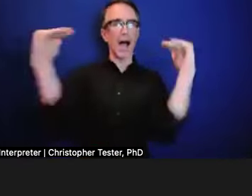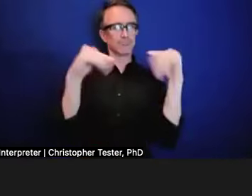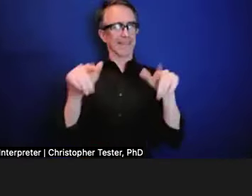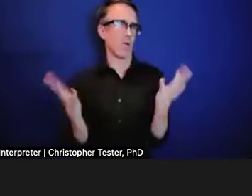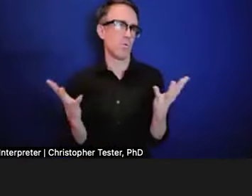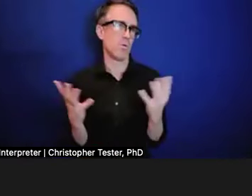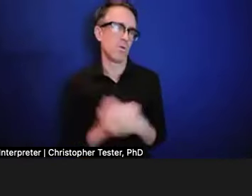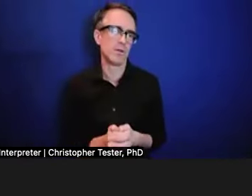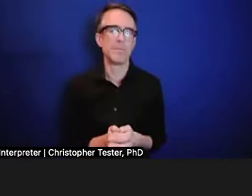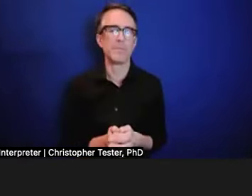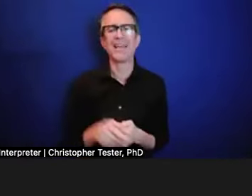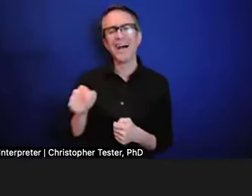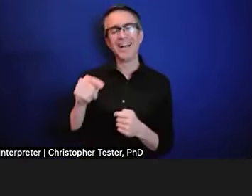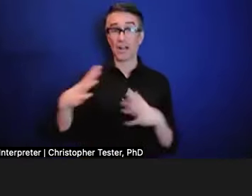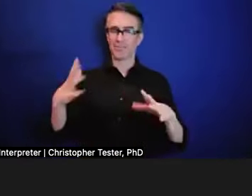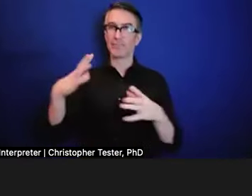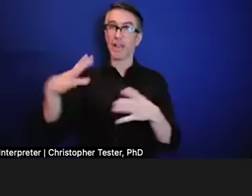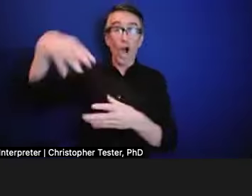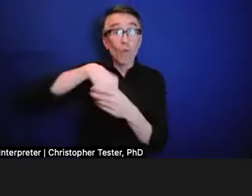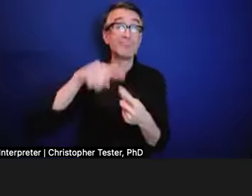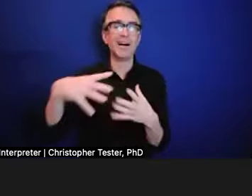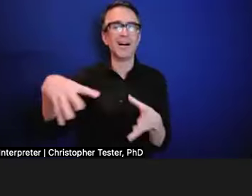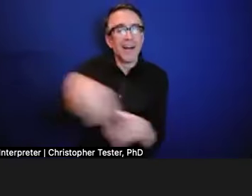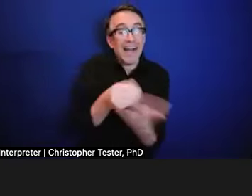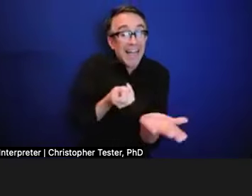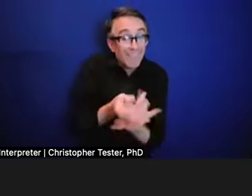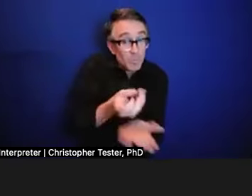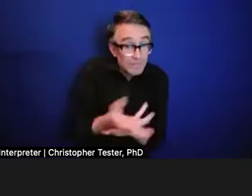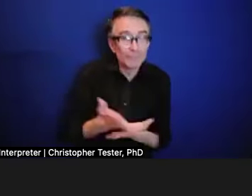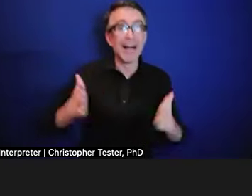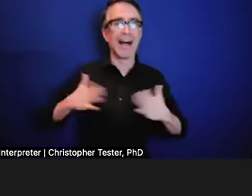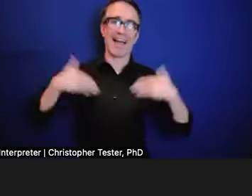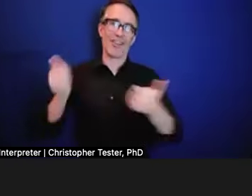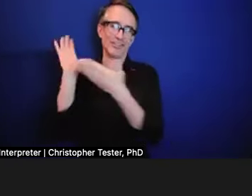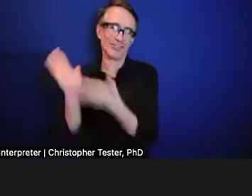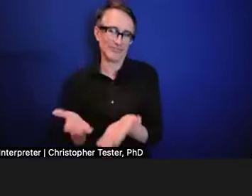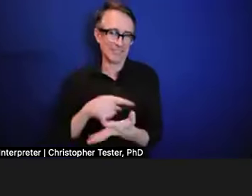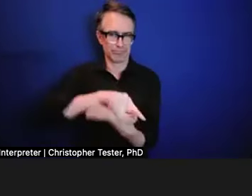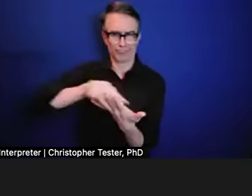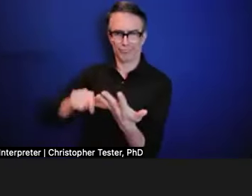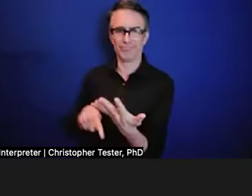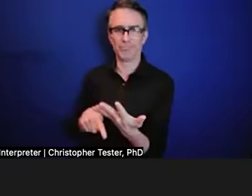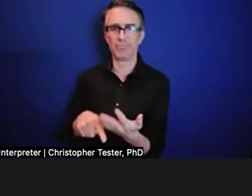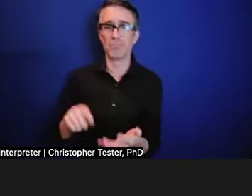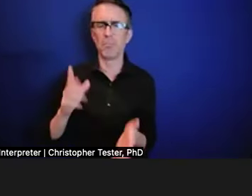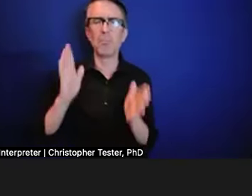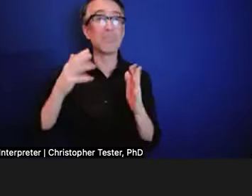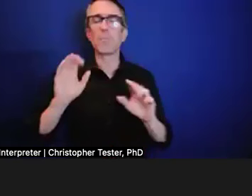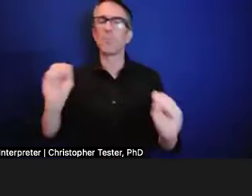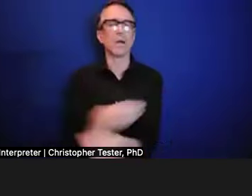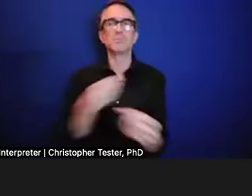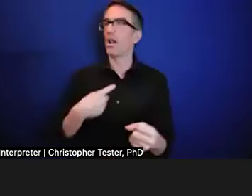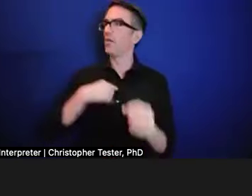society when 16% of the global population face the risk of dying 20 years